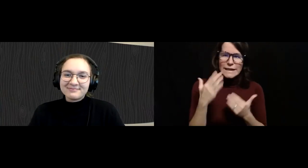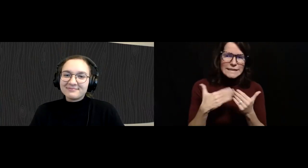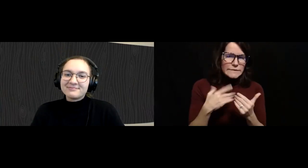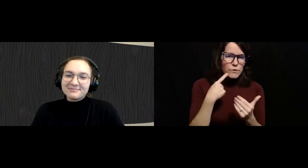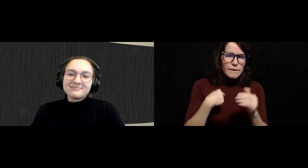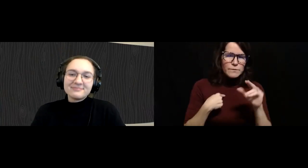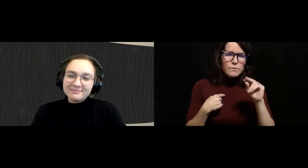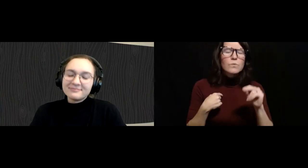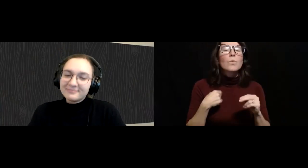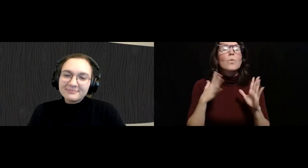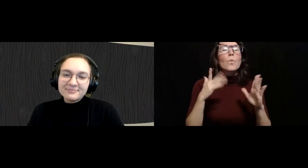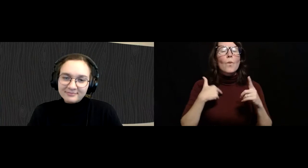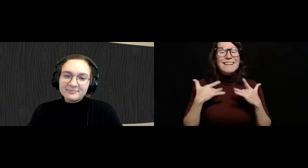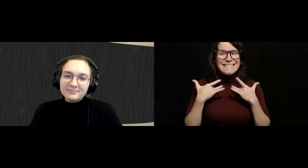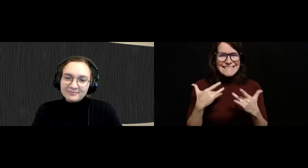be honest with you, it's not easy.